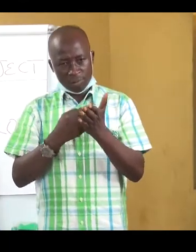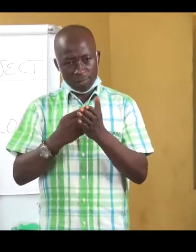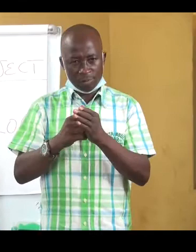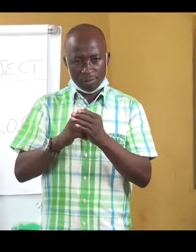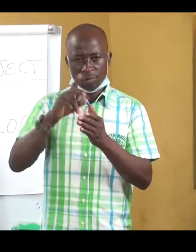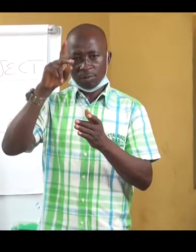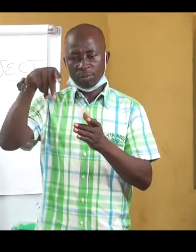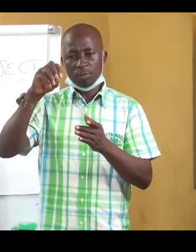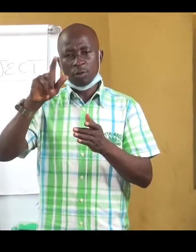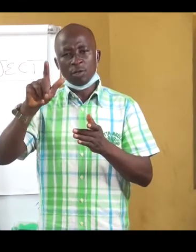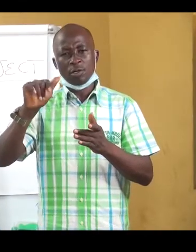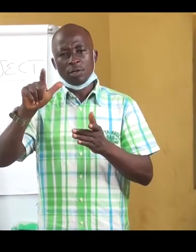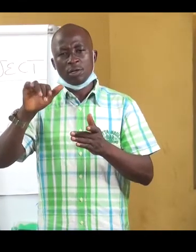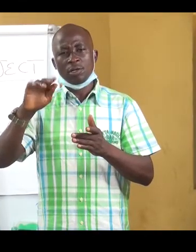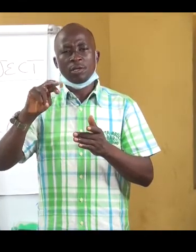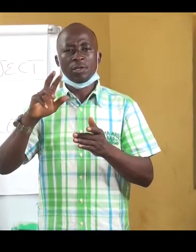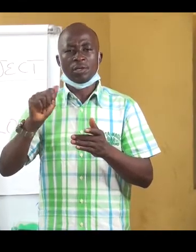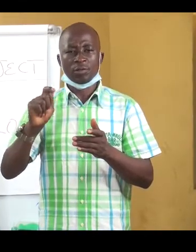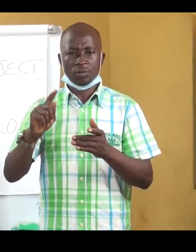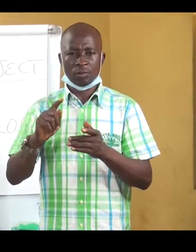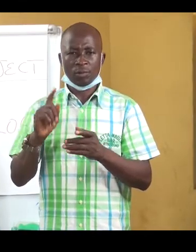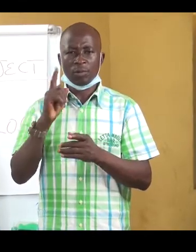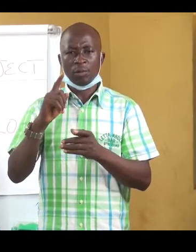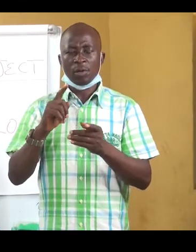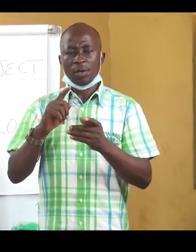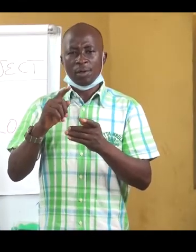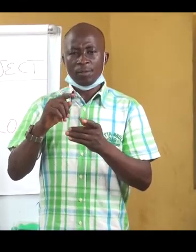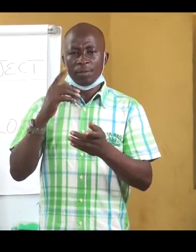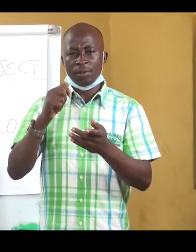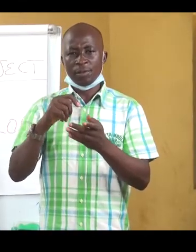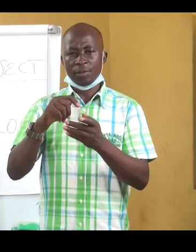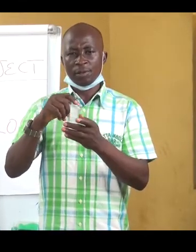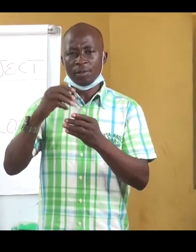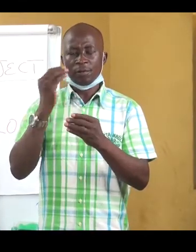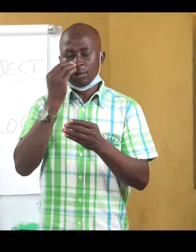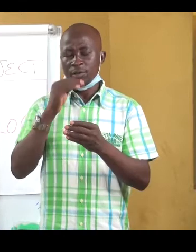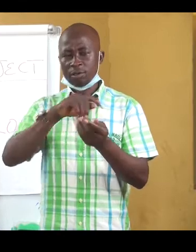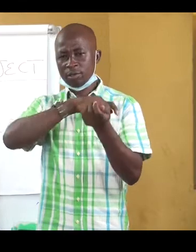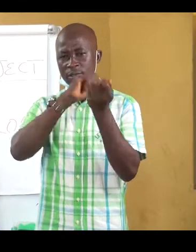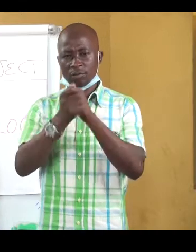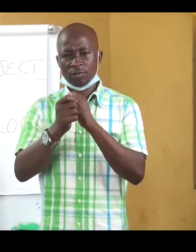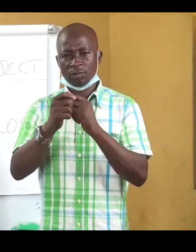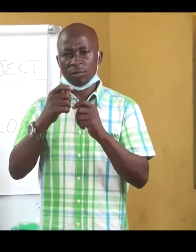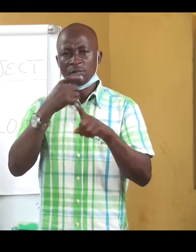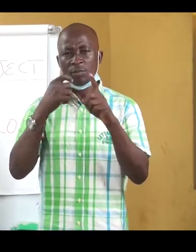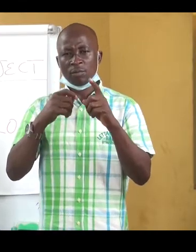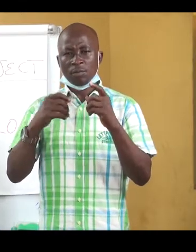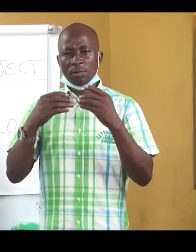pollination. That is the transfer of pollen grains from the male part of the flower to the stigma, which